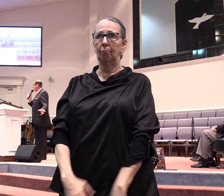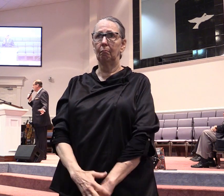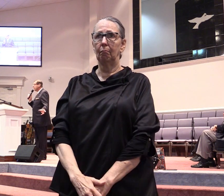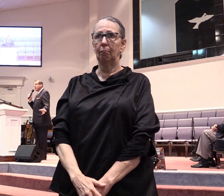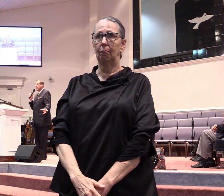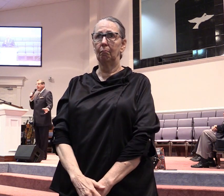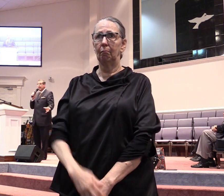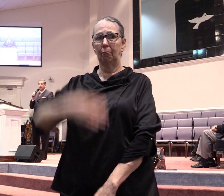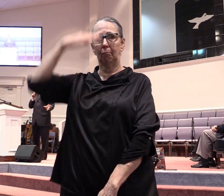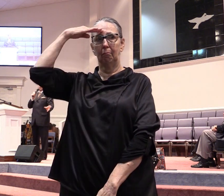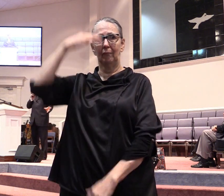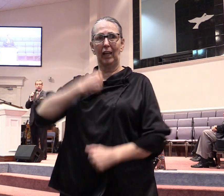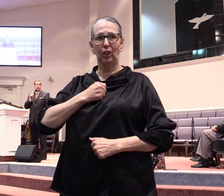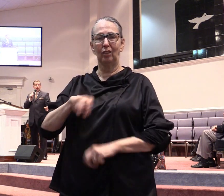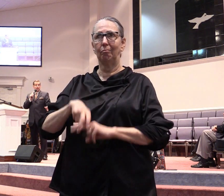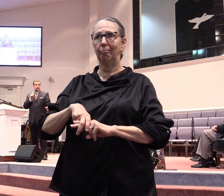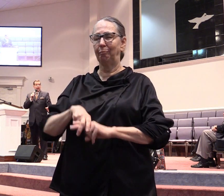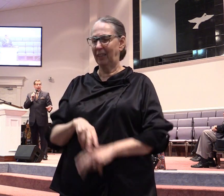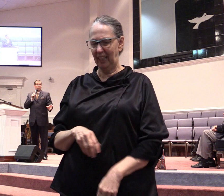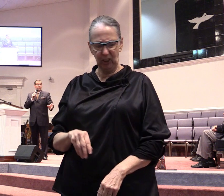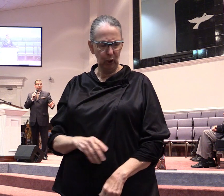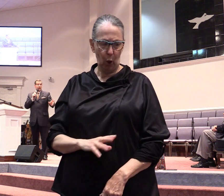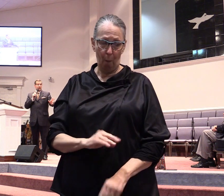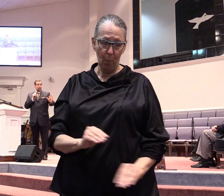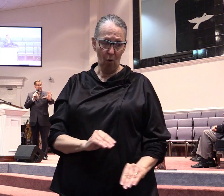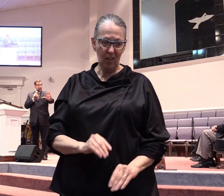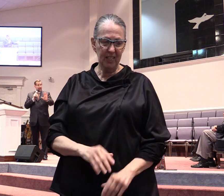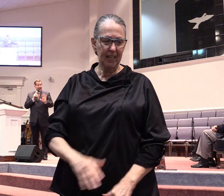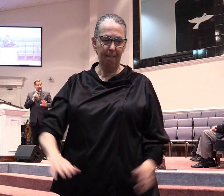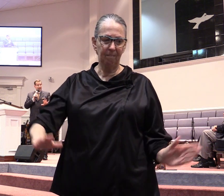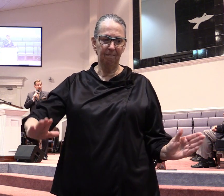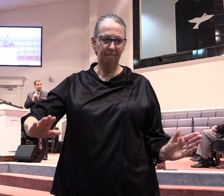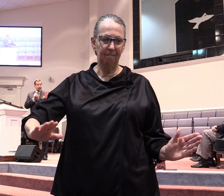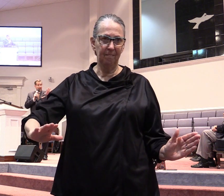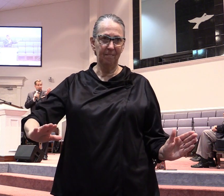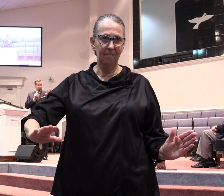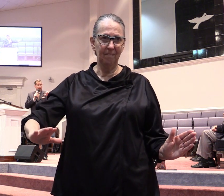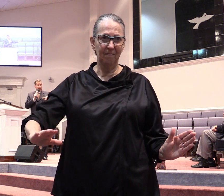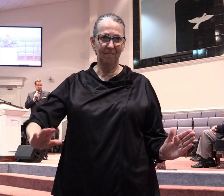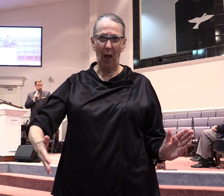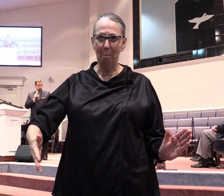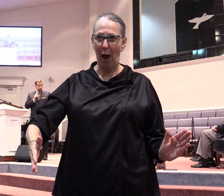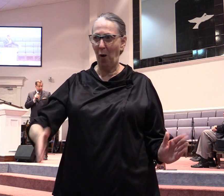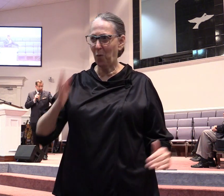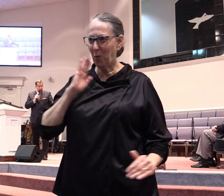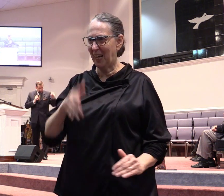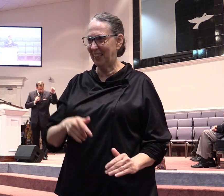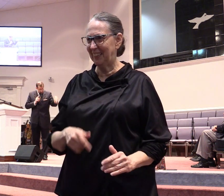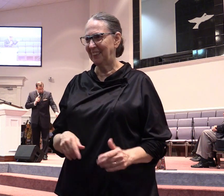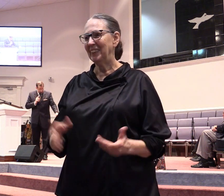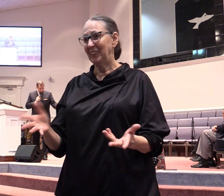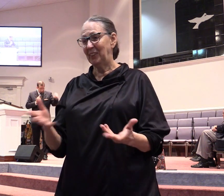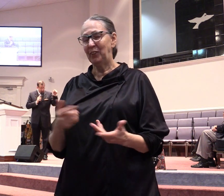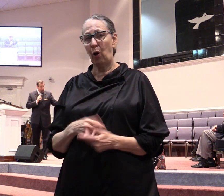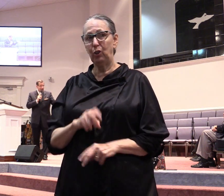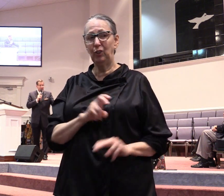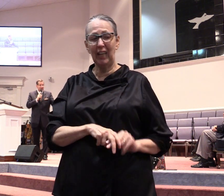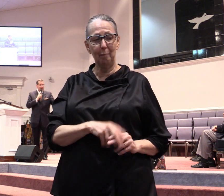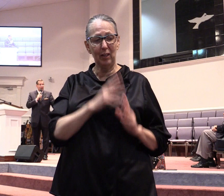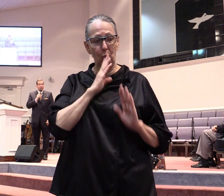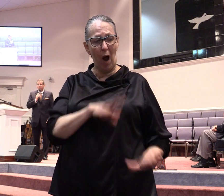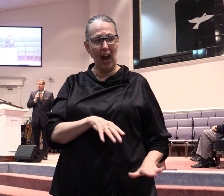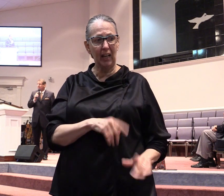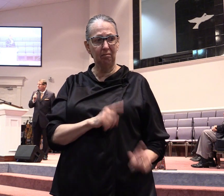of the Holy Spirit. And if you did, he believed in the laying on of hands. He believed that lay hands on them now, they will eventually recover. And so you sit right here